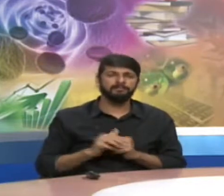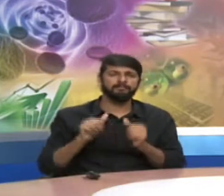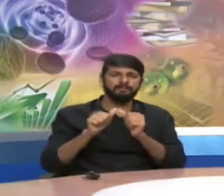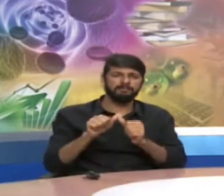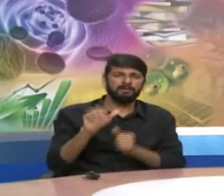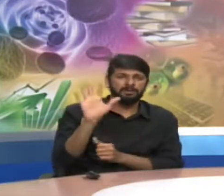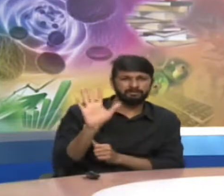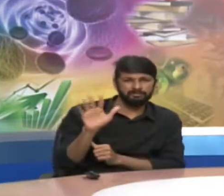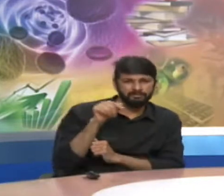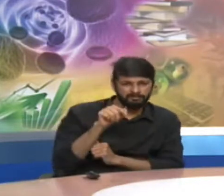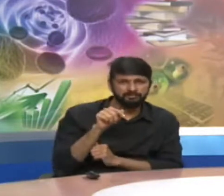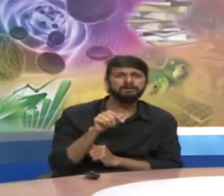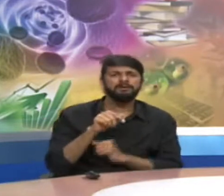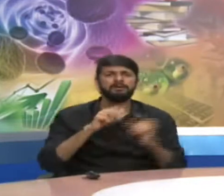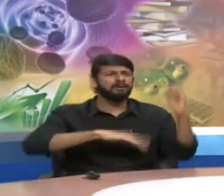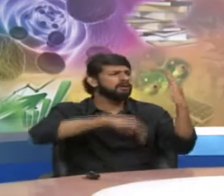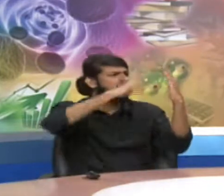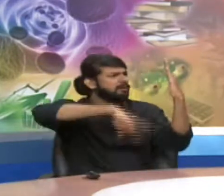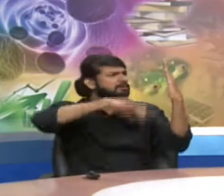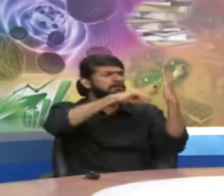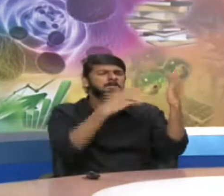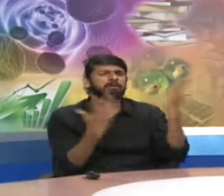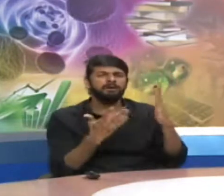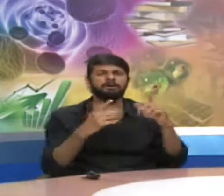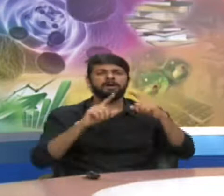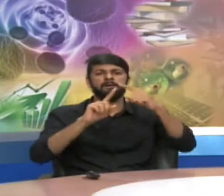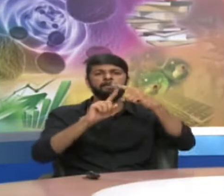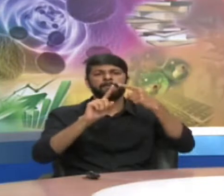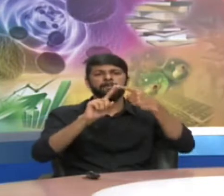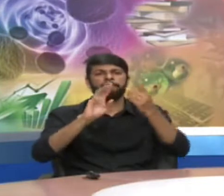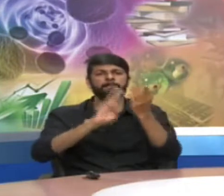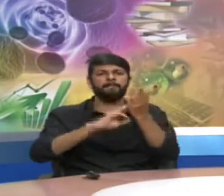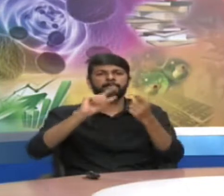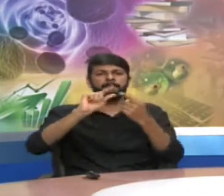Answer 5 is Tempera.